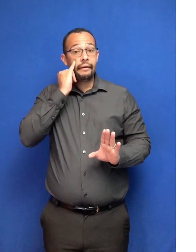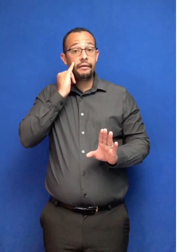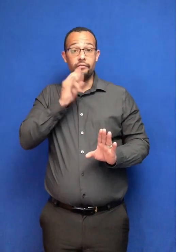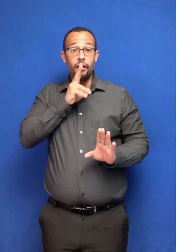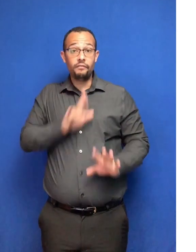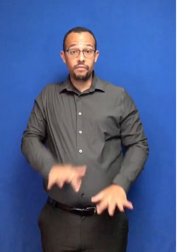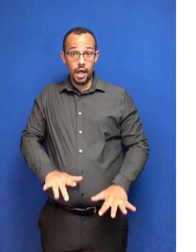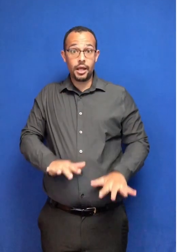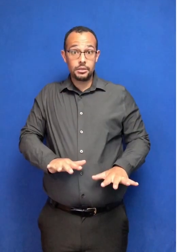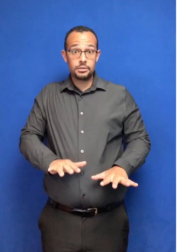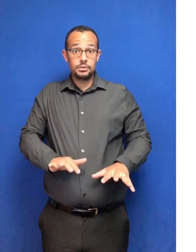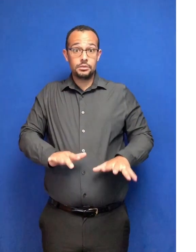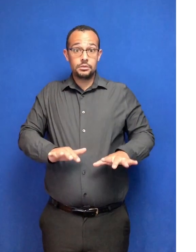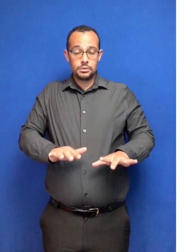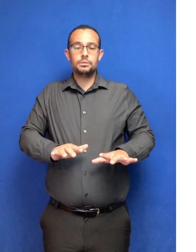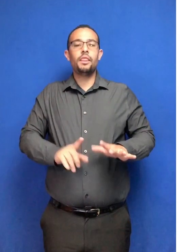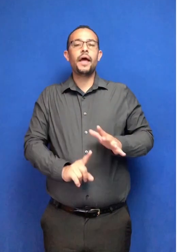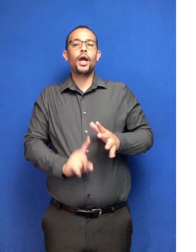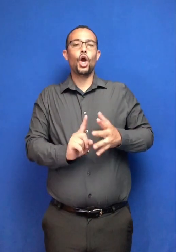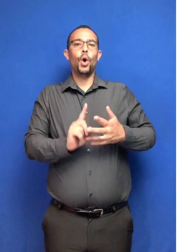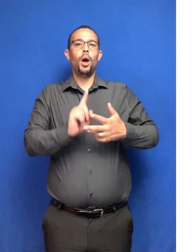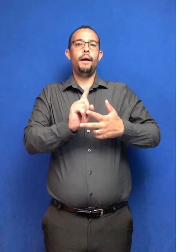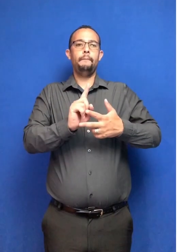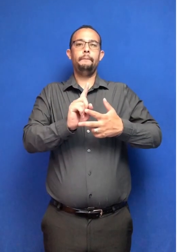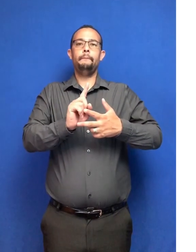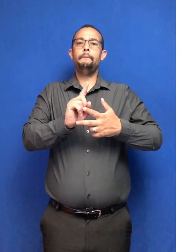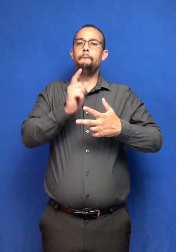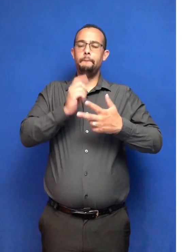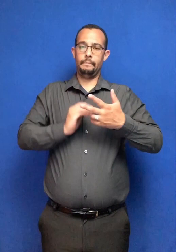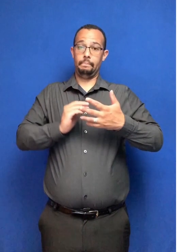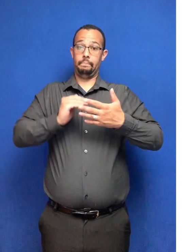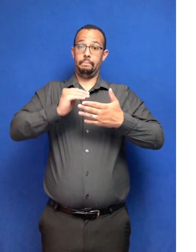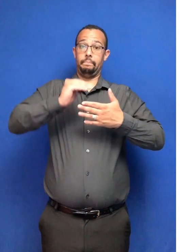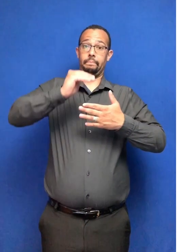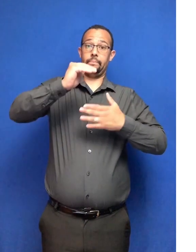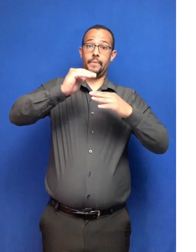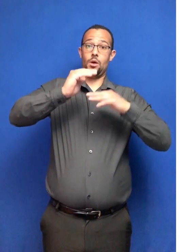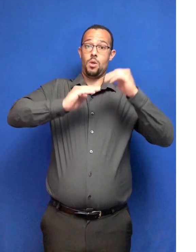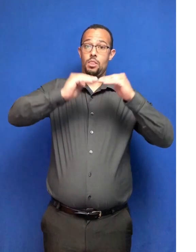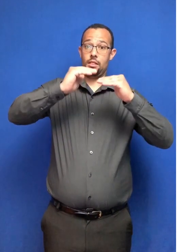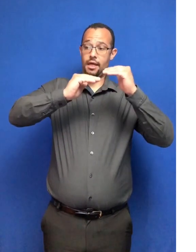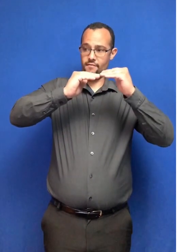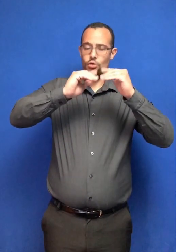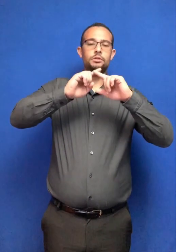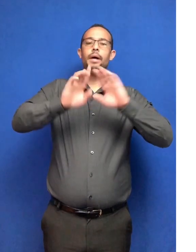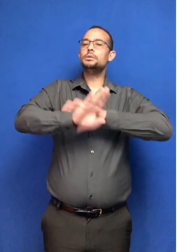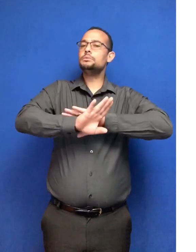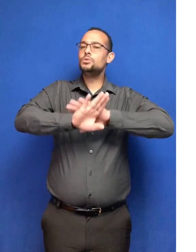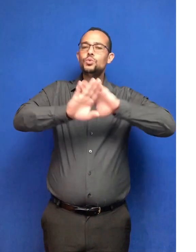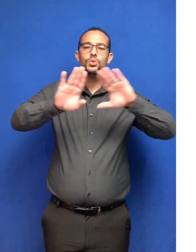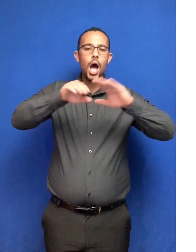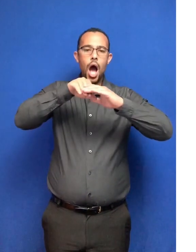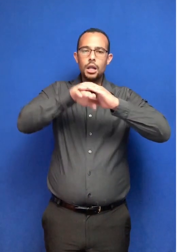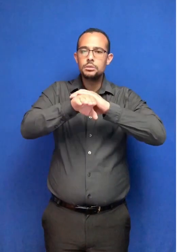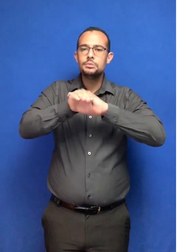then go to the highest level of the building, but do not climb into a closed attic. In that case, the water